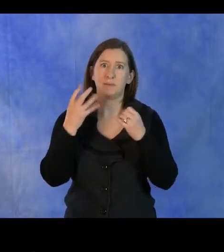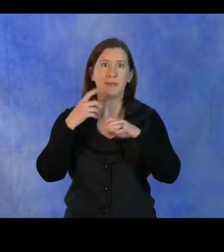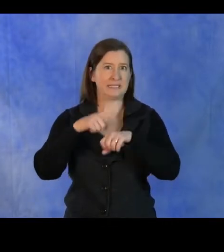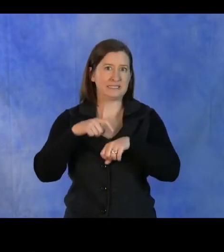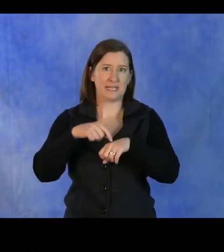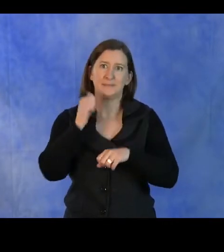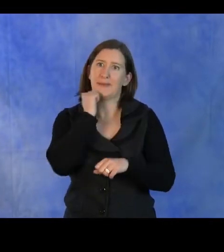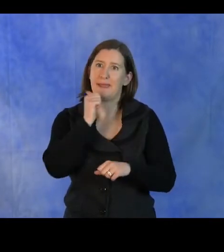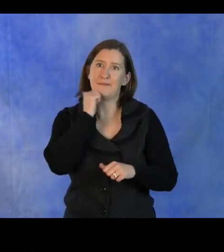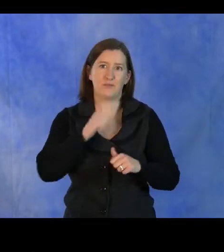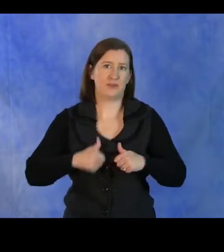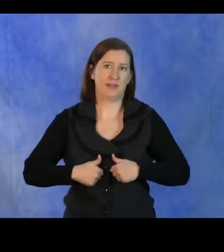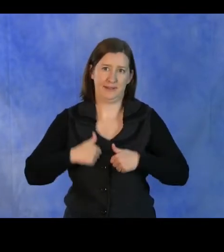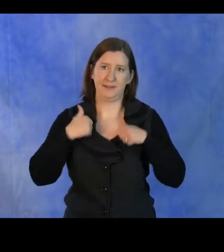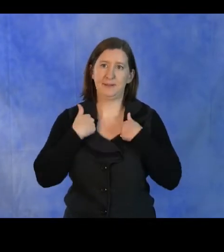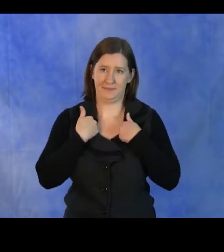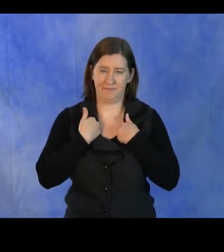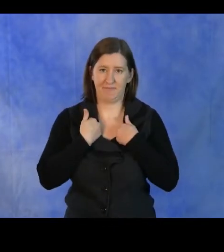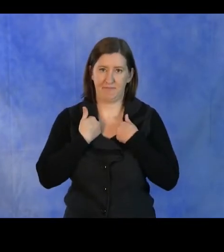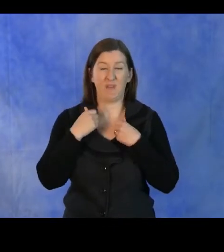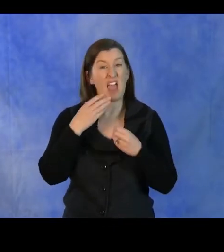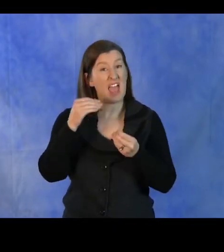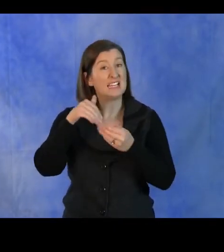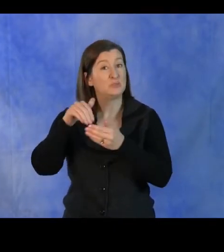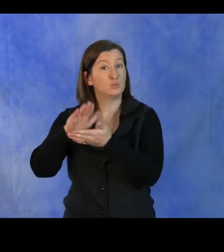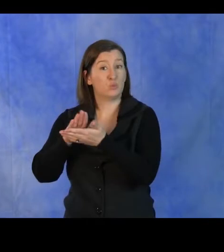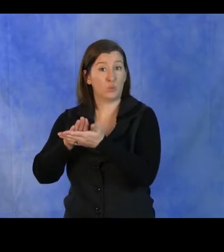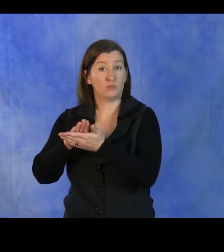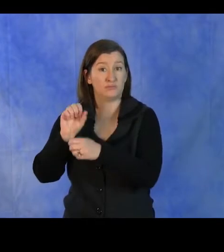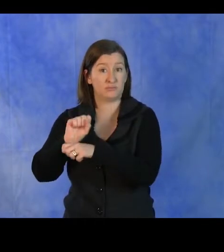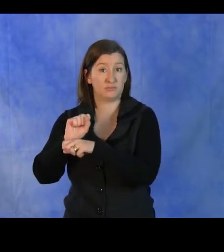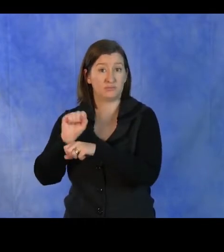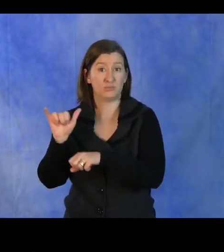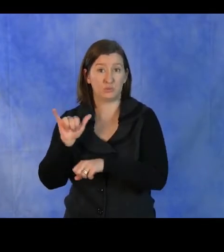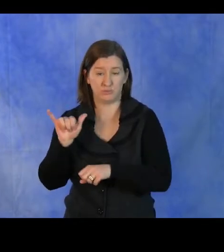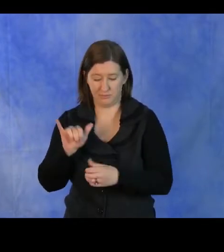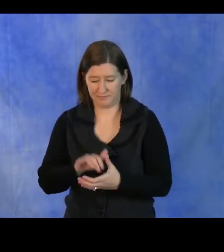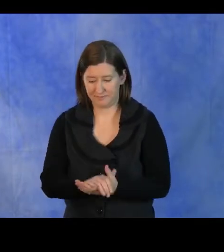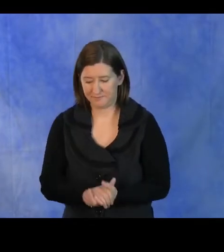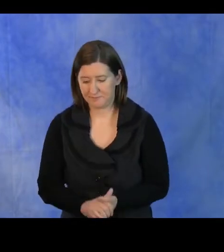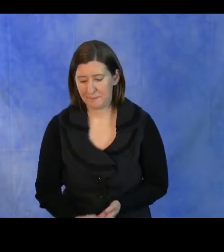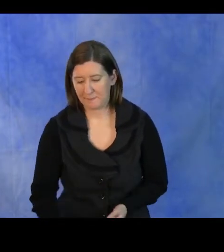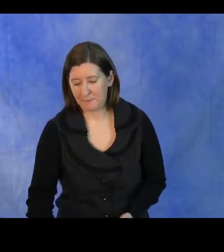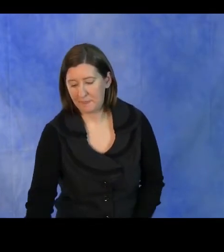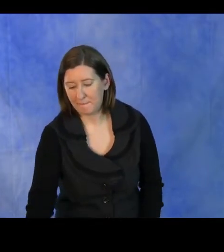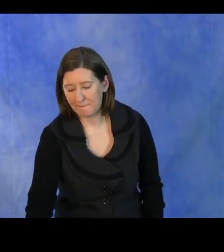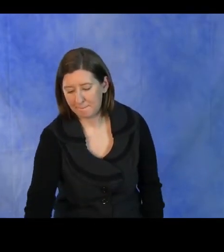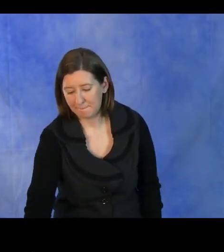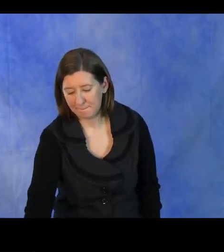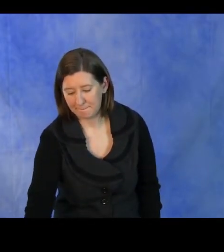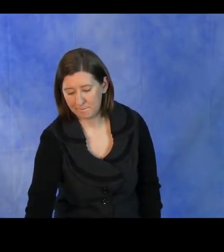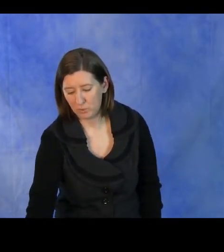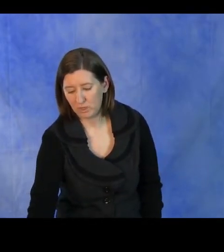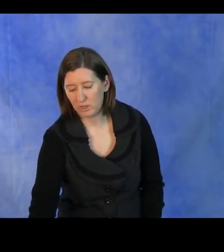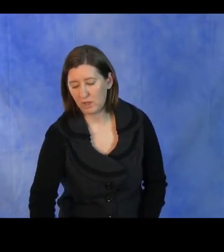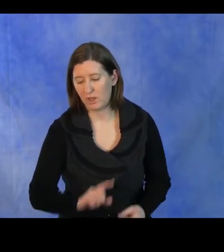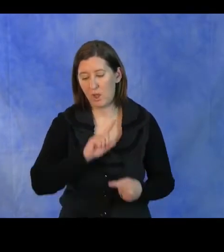So we use working memory a lot of the time, every day of our lives, at school and at work as